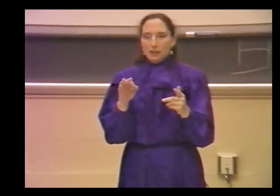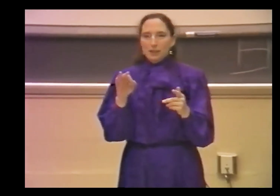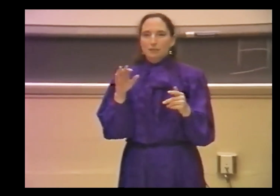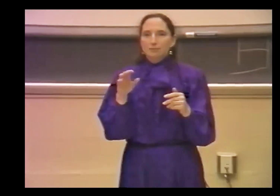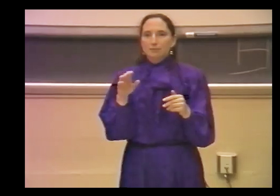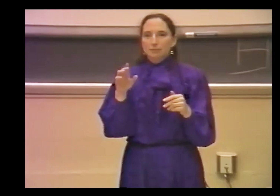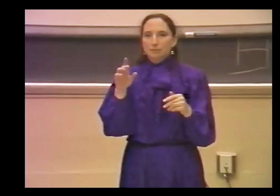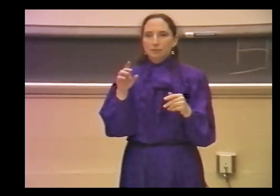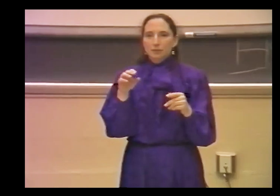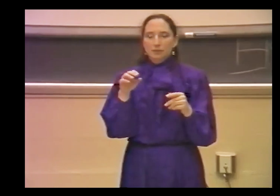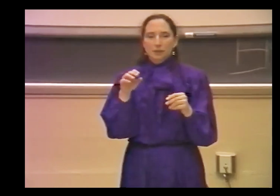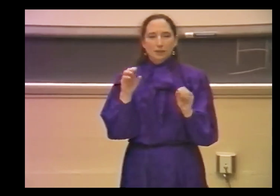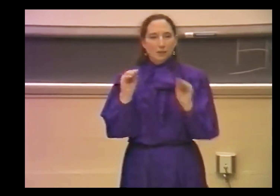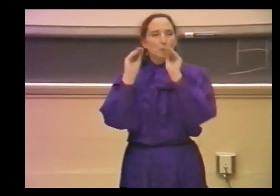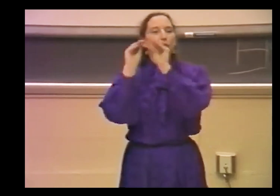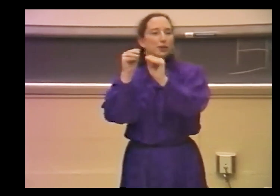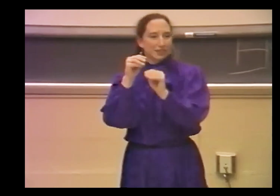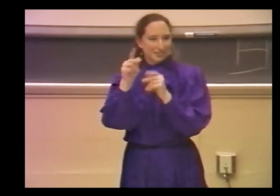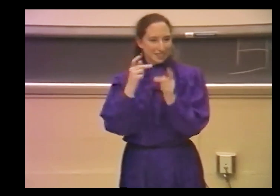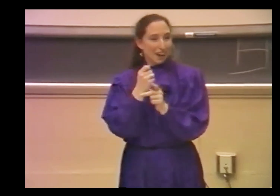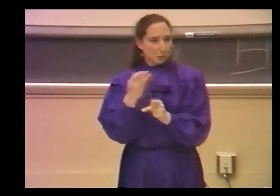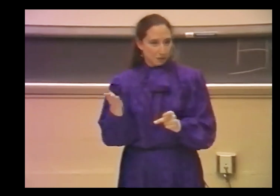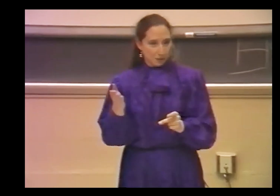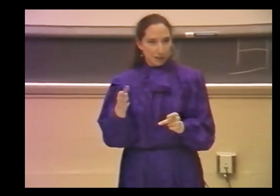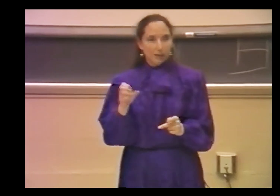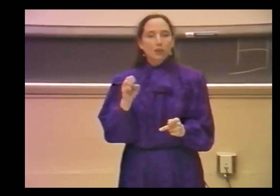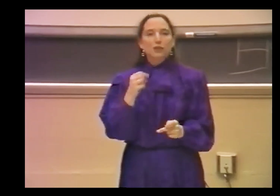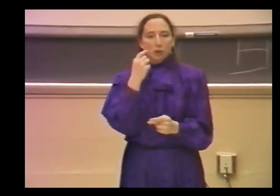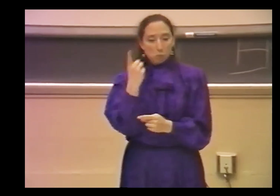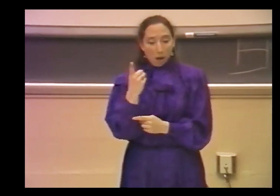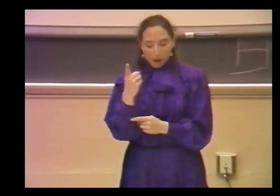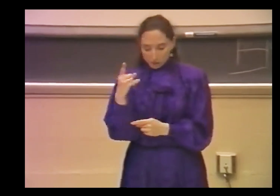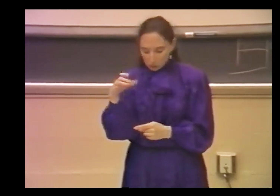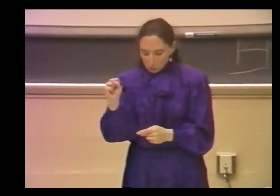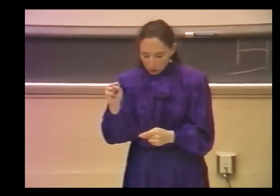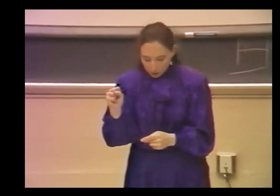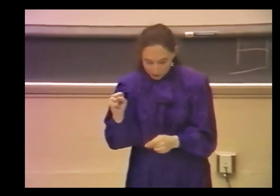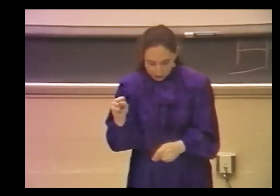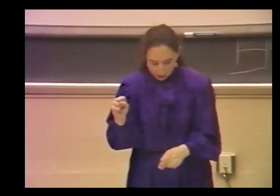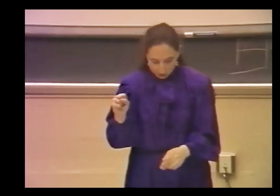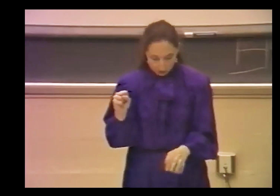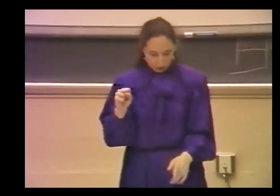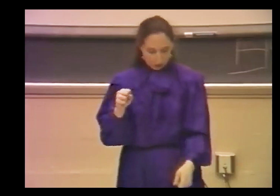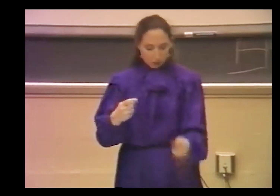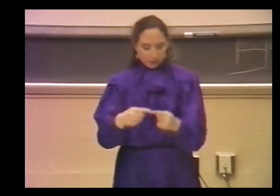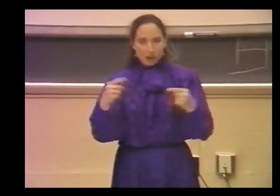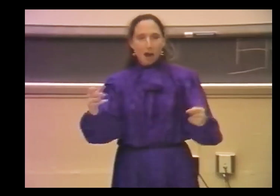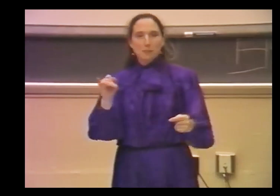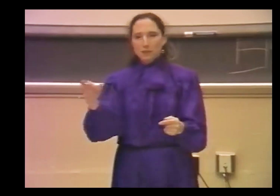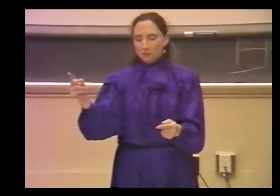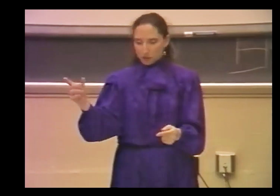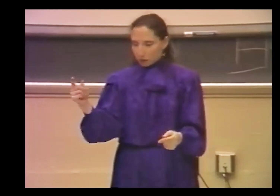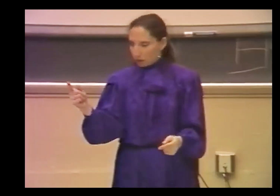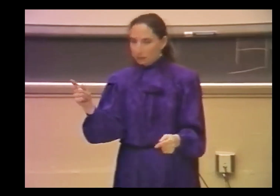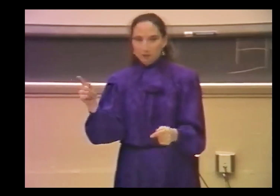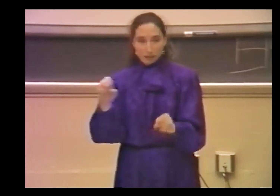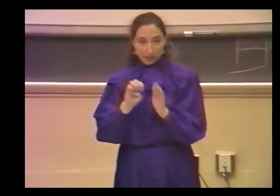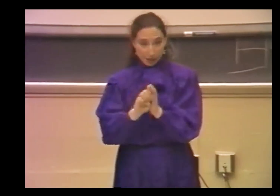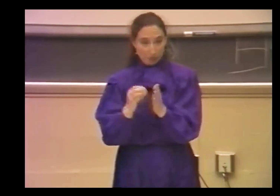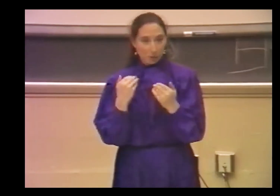the put type of thing. So one was sort of the opposite of the dog example we